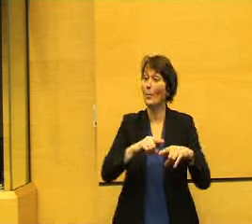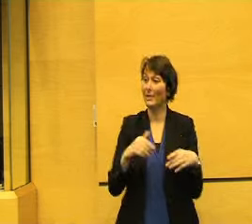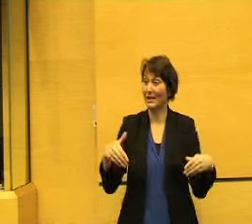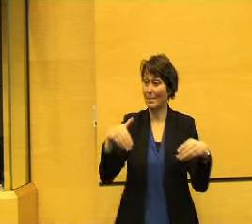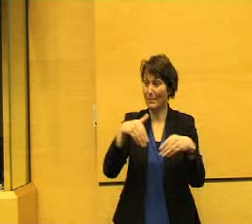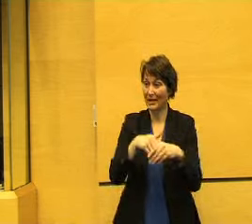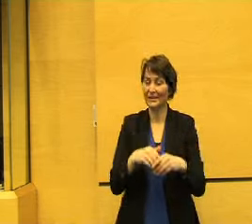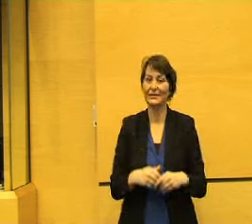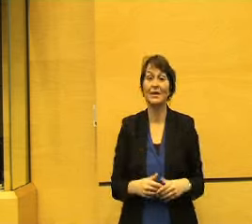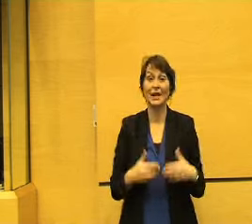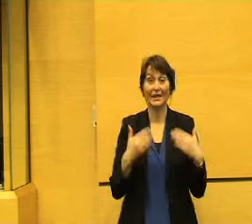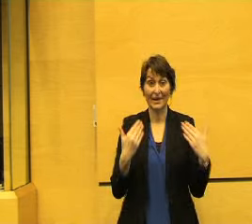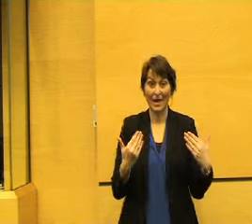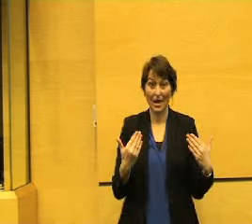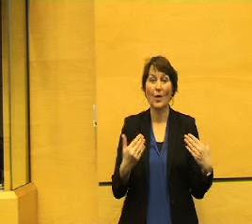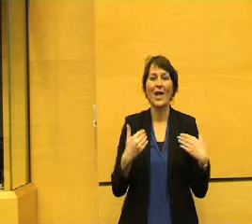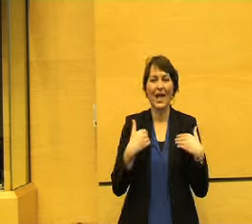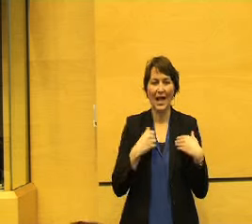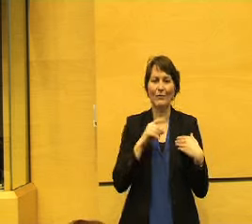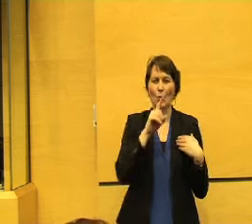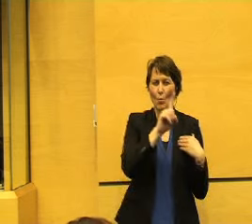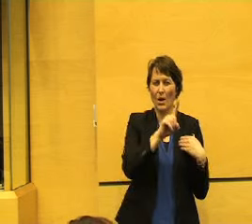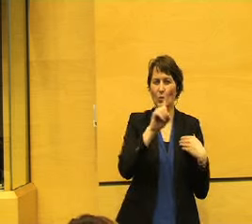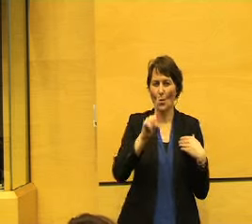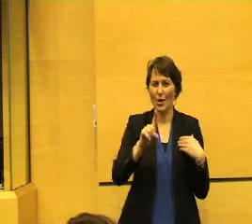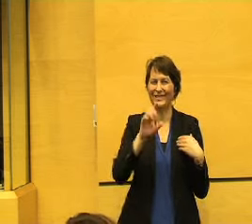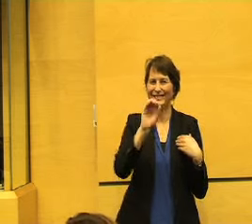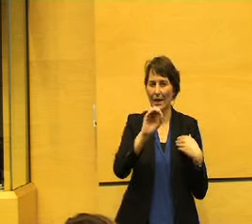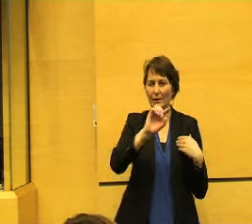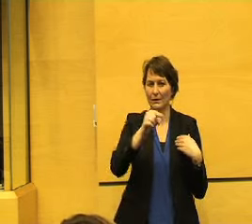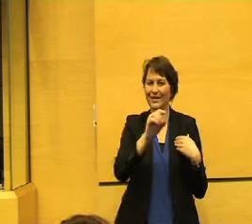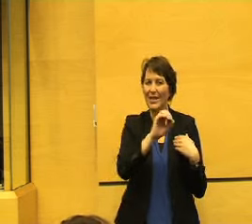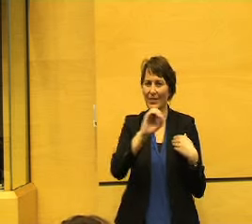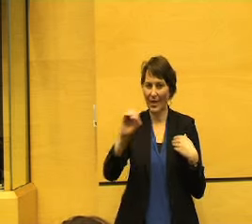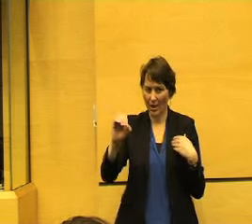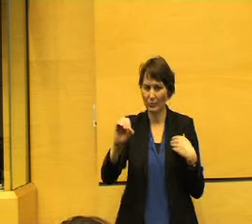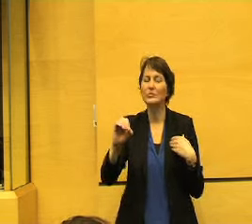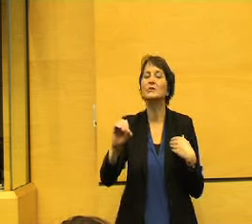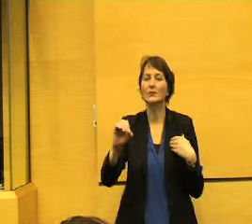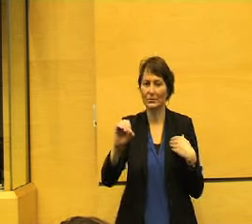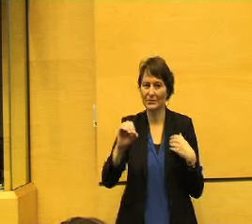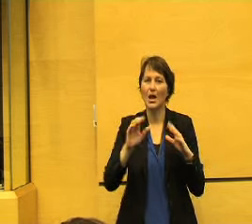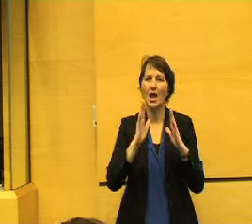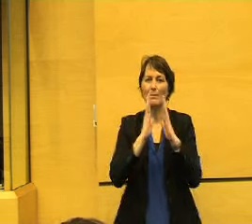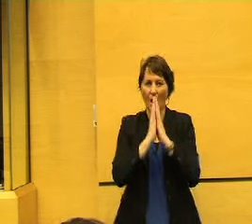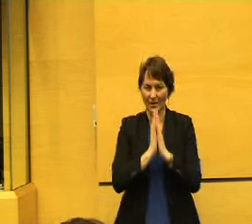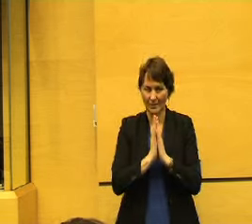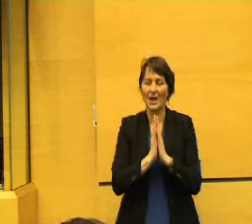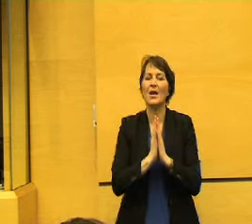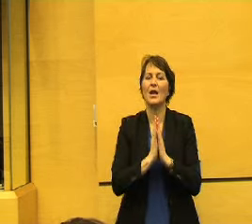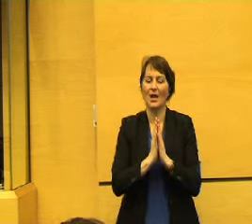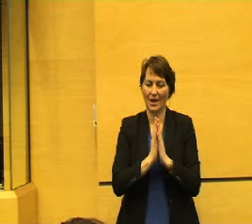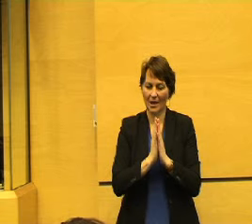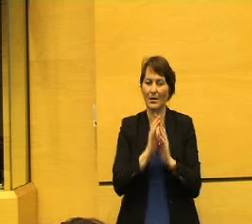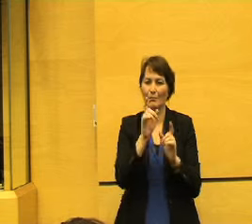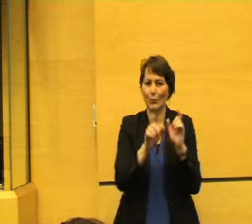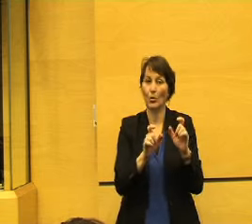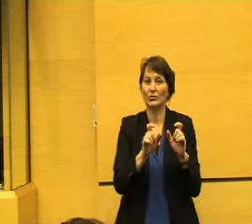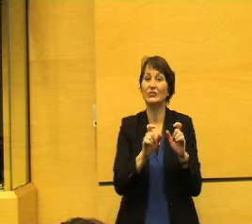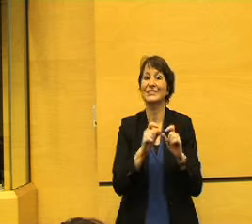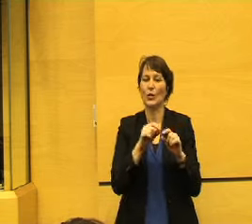about 110,000 Myanmar displaced persons in 9 camps along the Thai and Myanmar